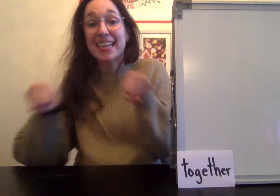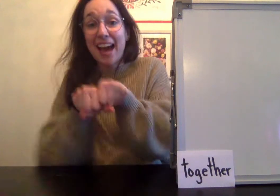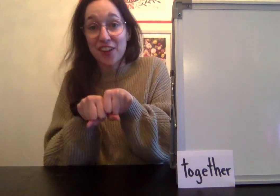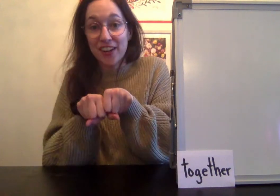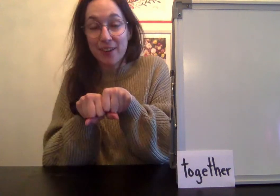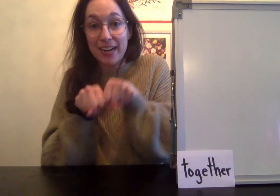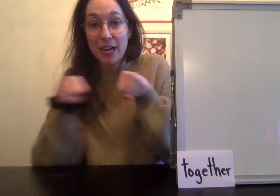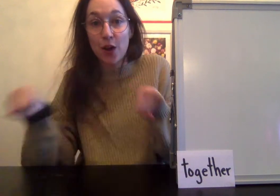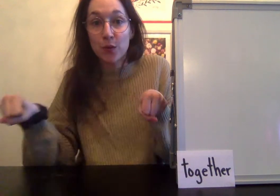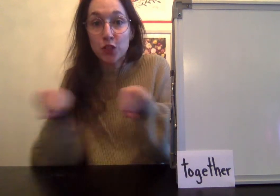Together, get ready, go.